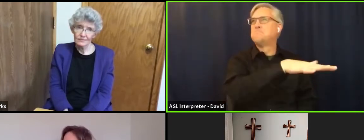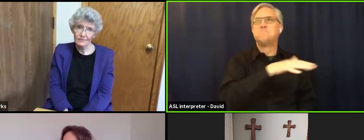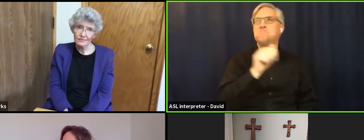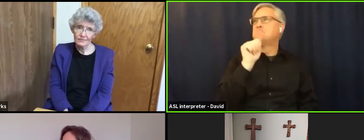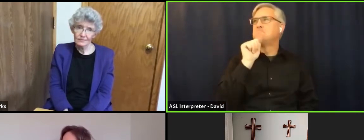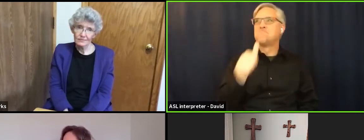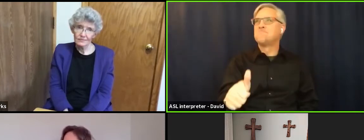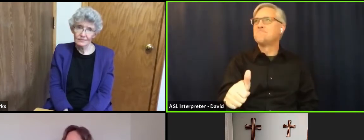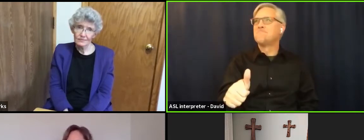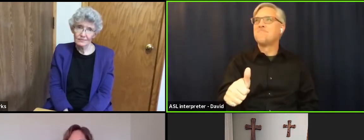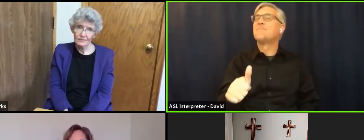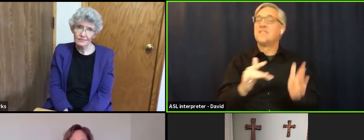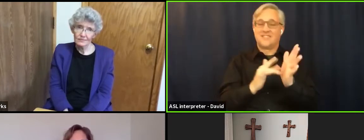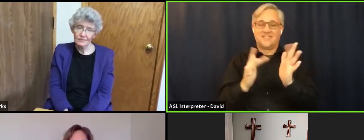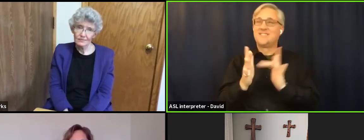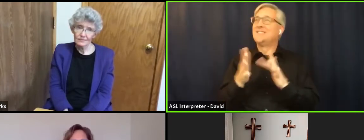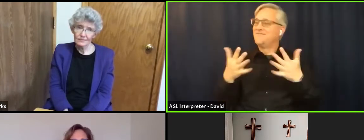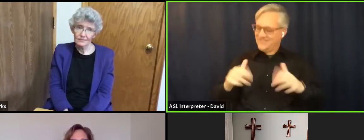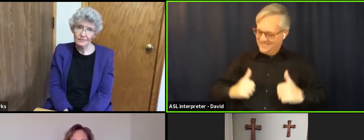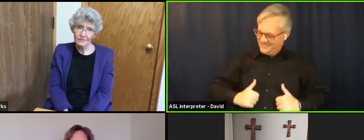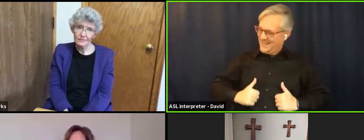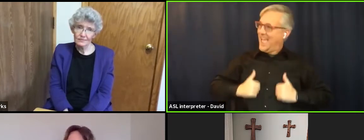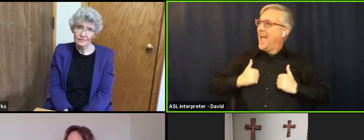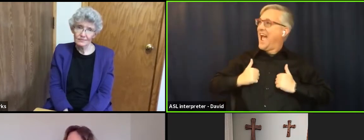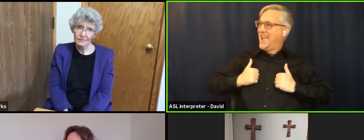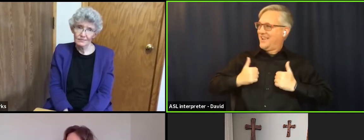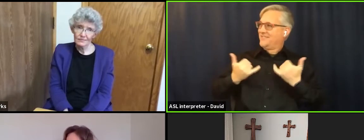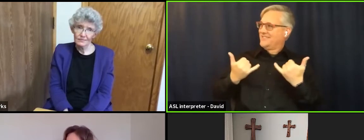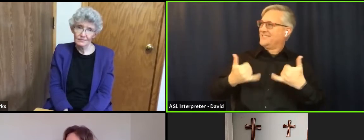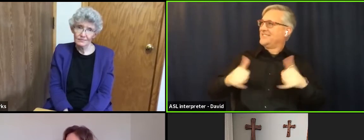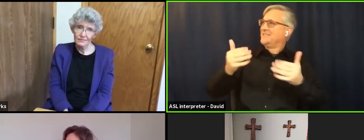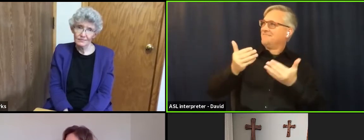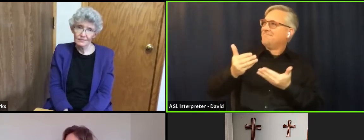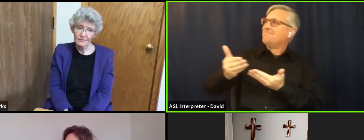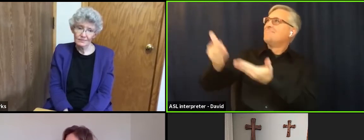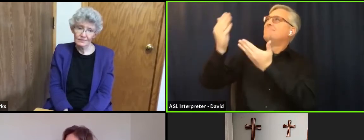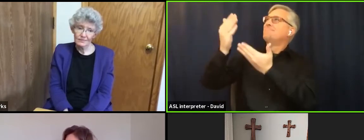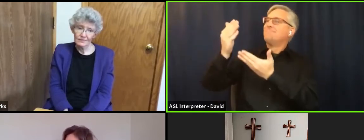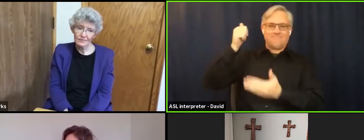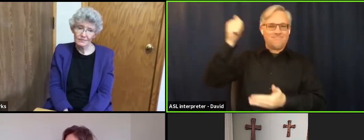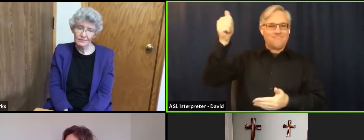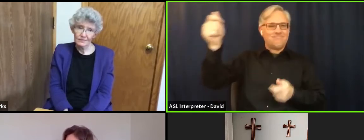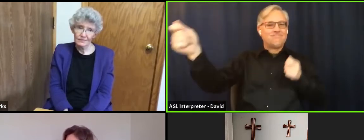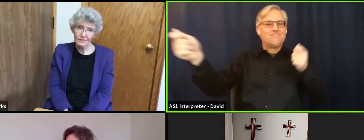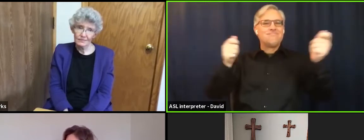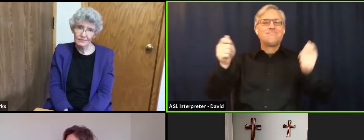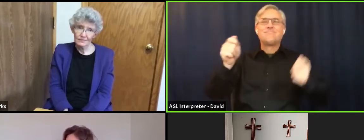Jesus is alive and is the Lord of life.